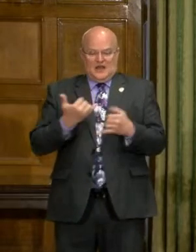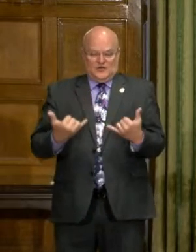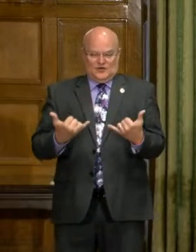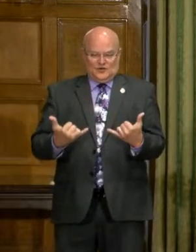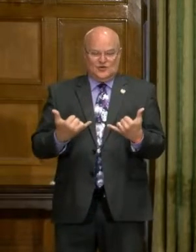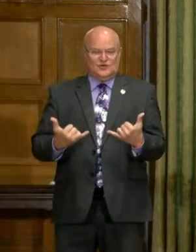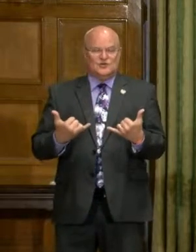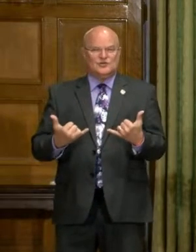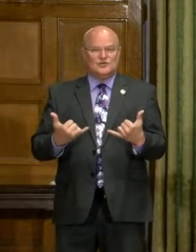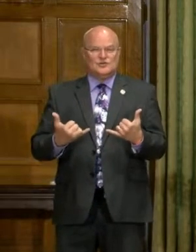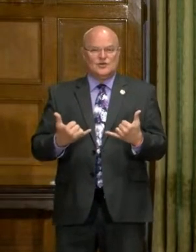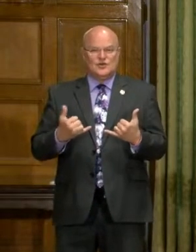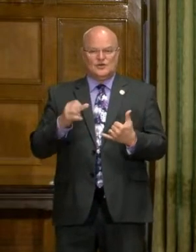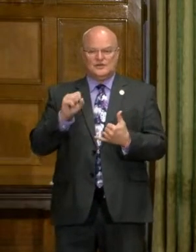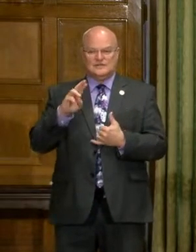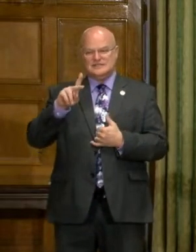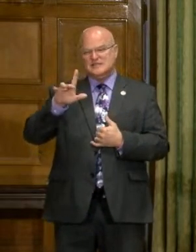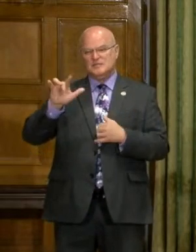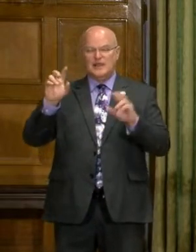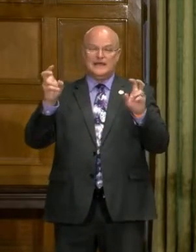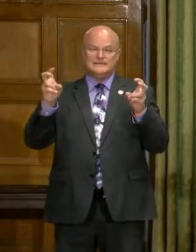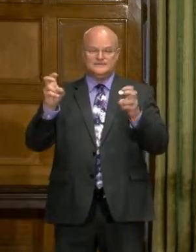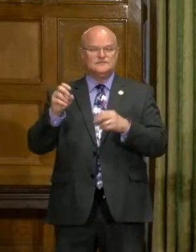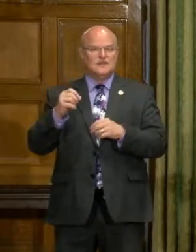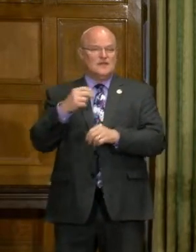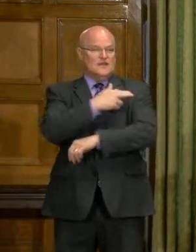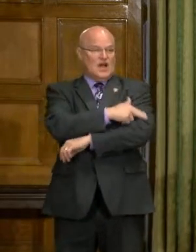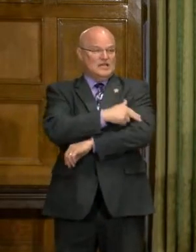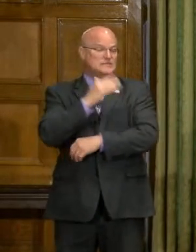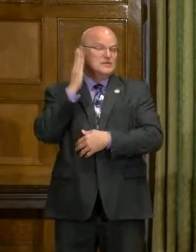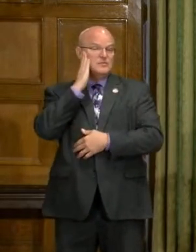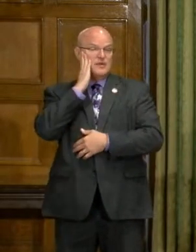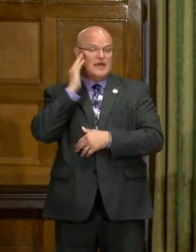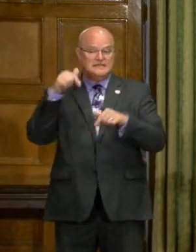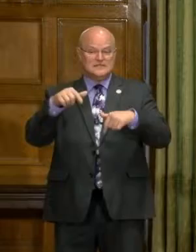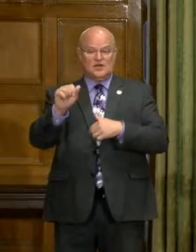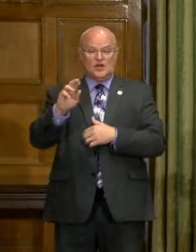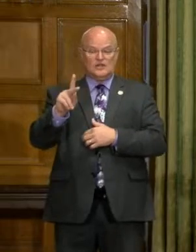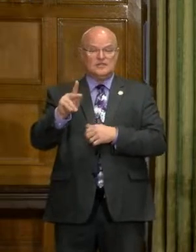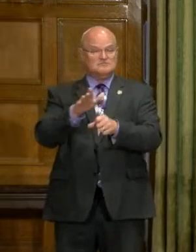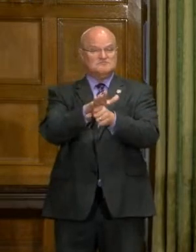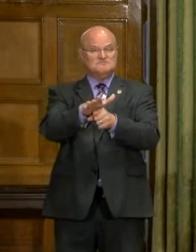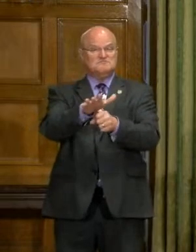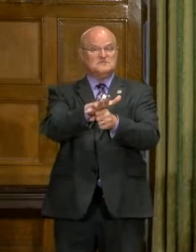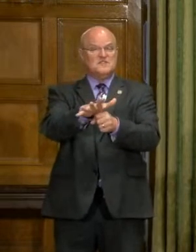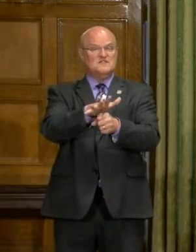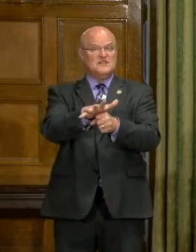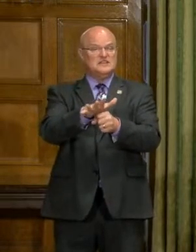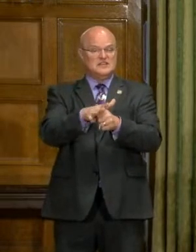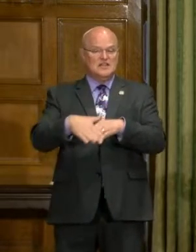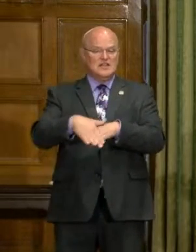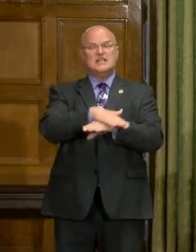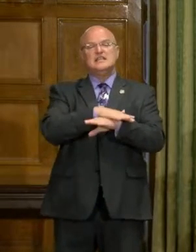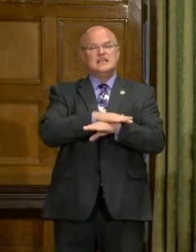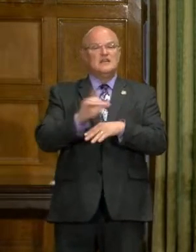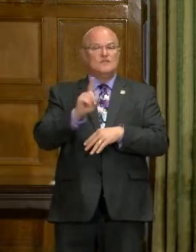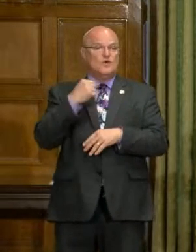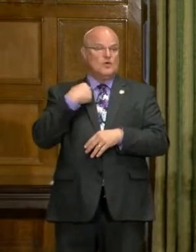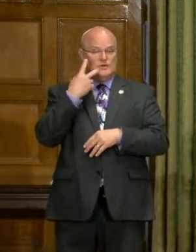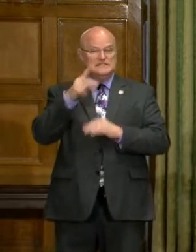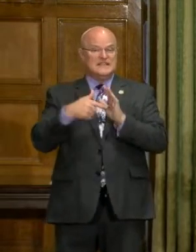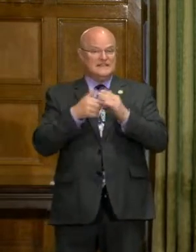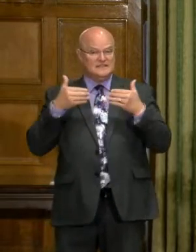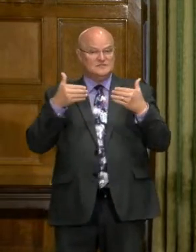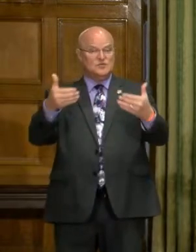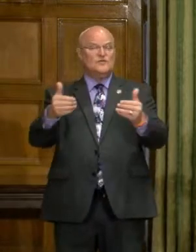current supply, if you will, of hospital beds in Arkansas is sufficient to cover where we see